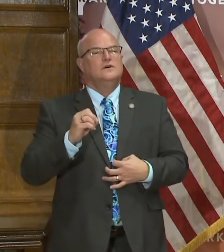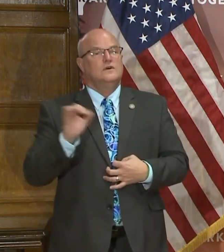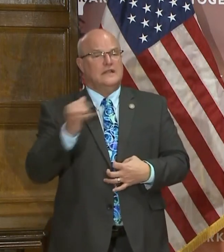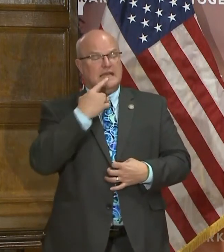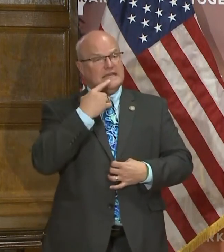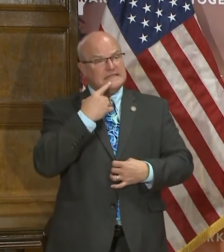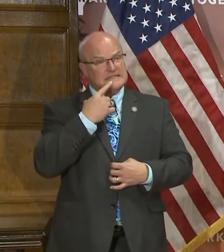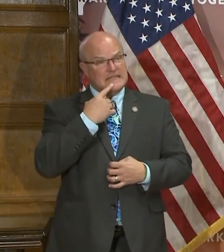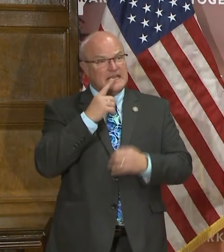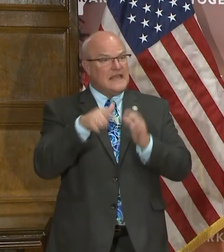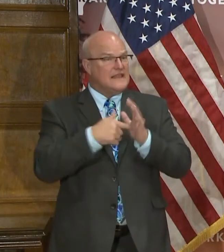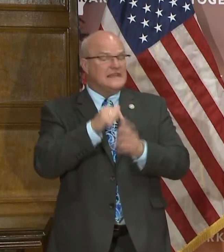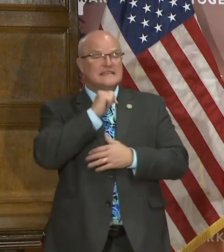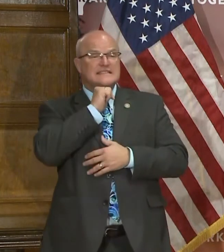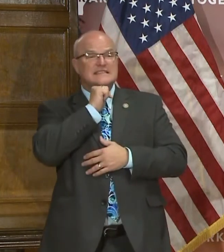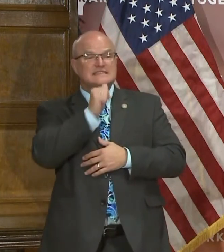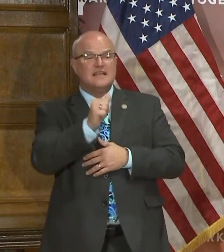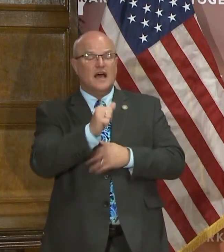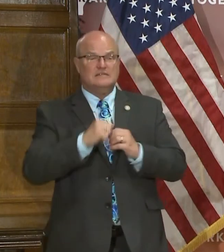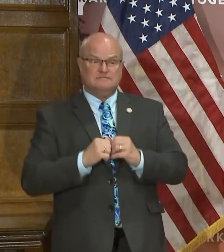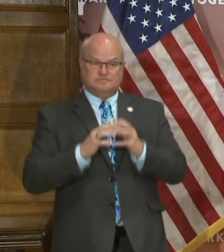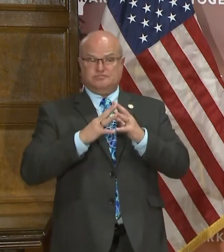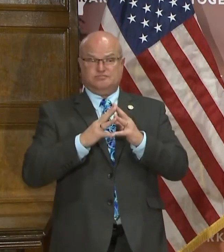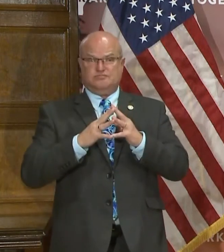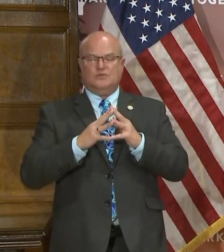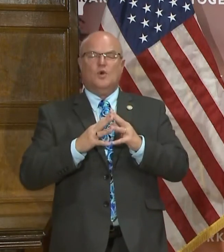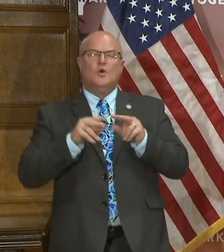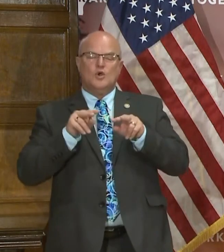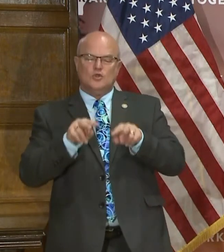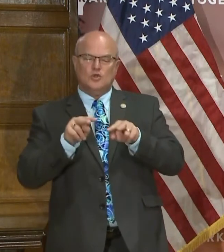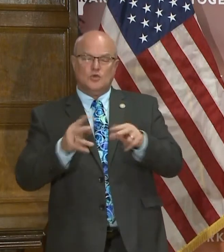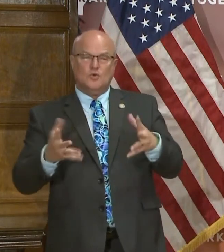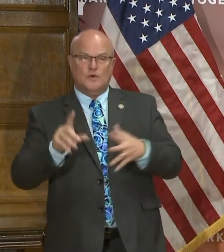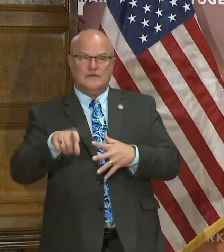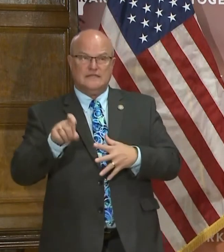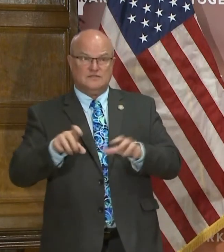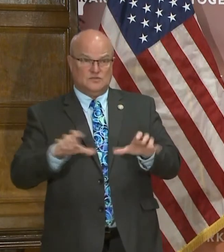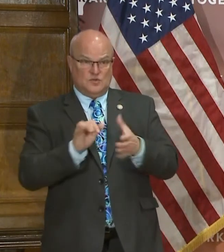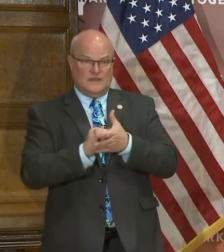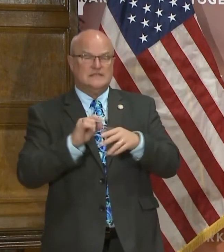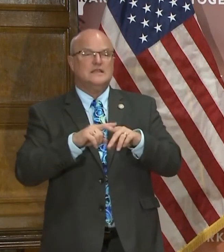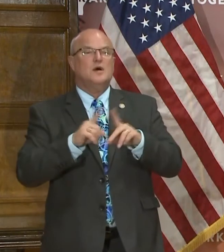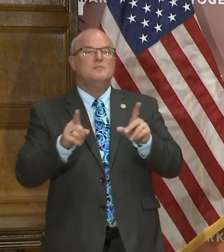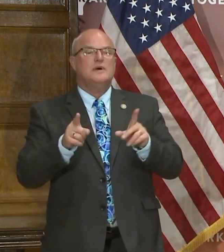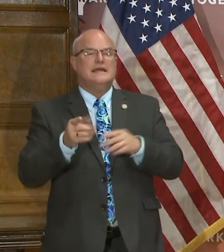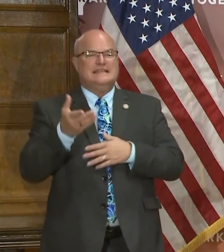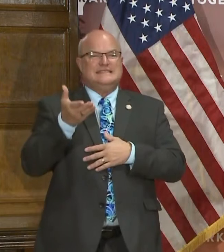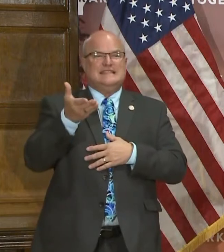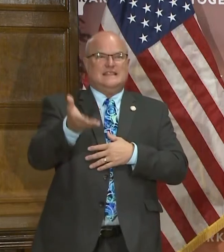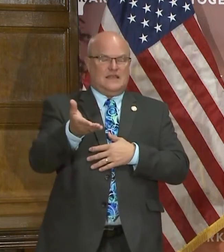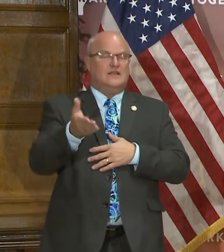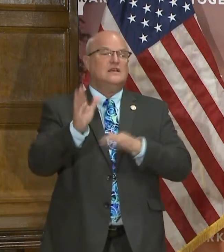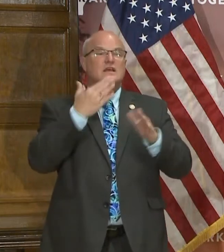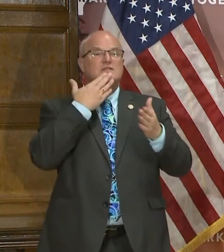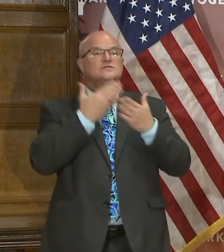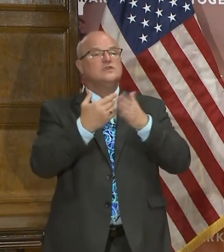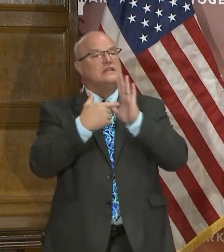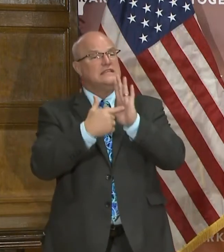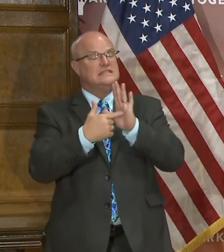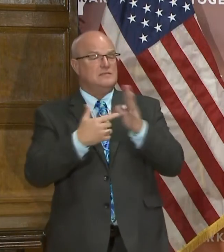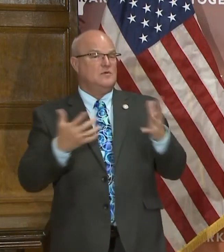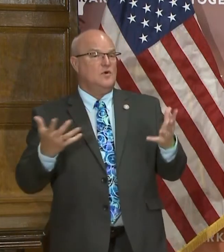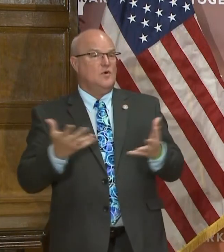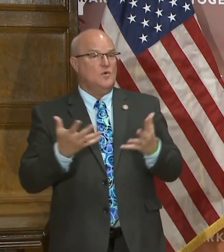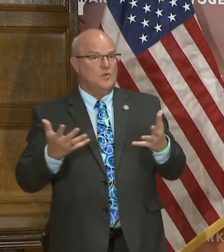Like I said, this has not been implemented yet. We're looking at the resources that would be necessary to do this, but it is, I think, a great example of